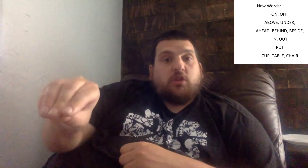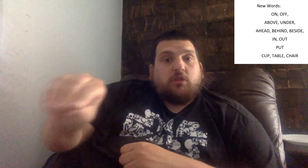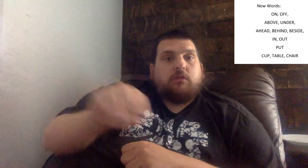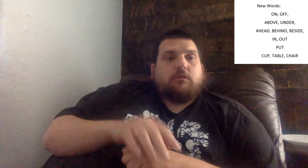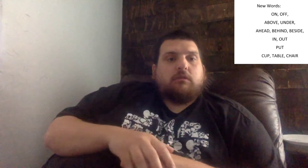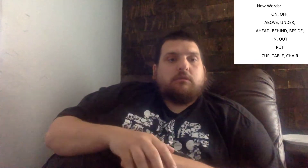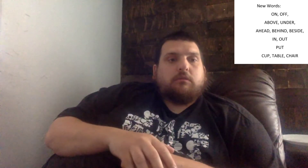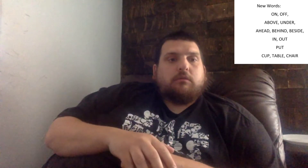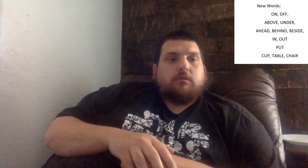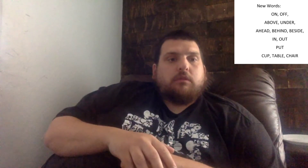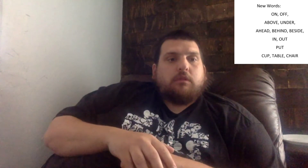Put,